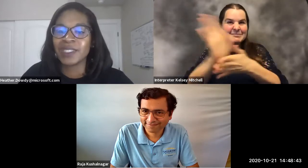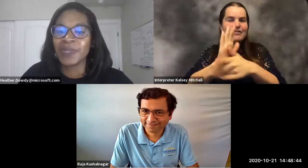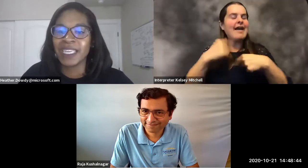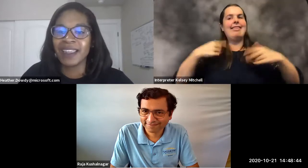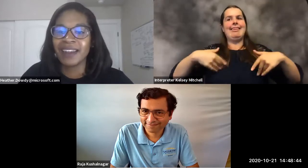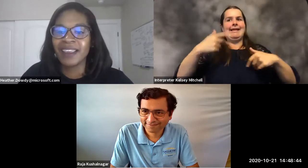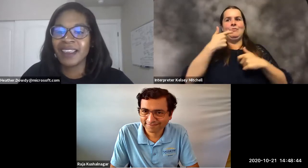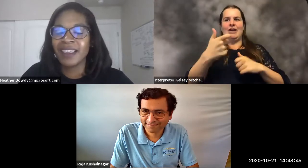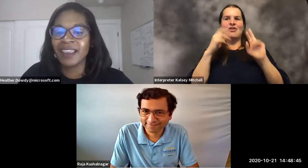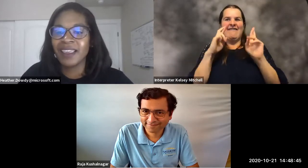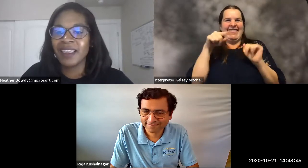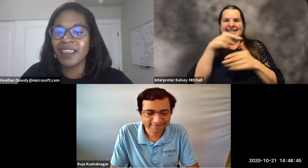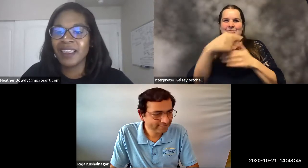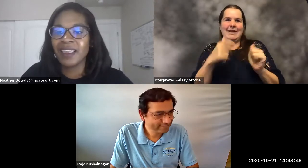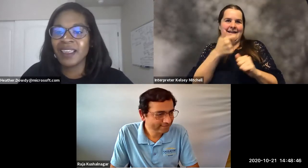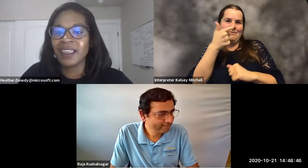watch it this weekend.